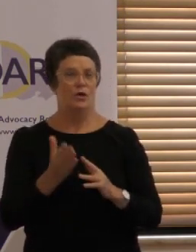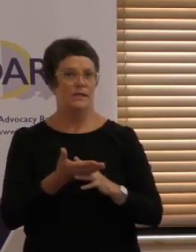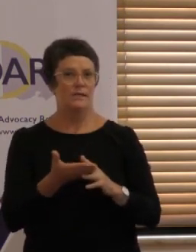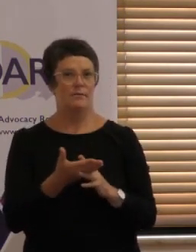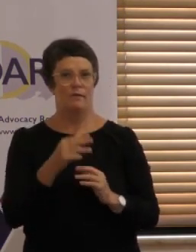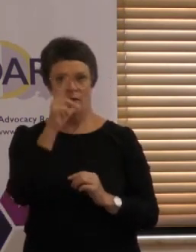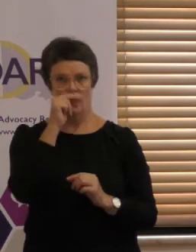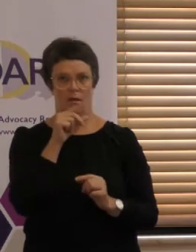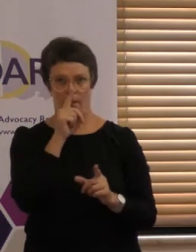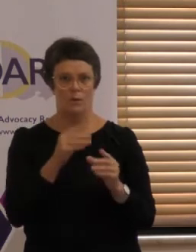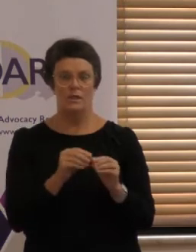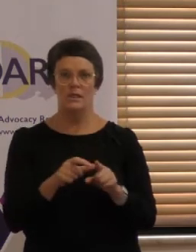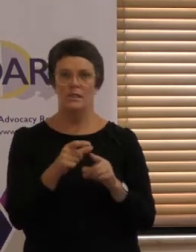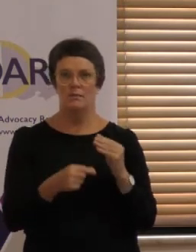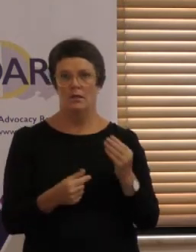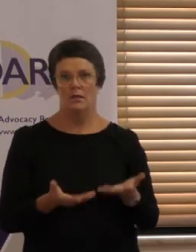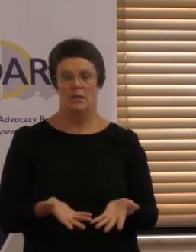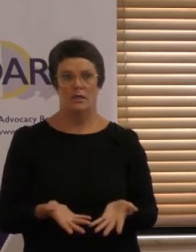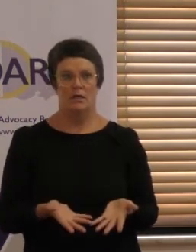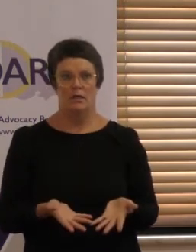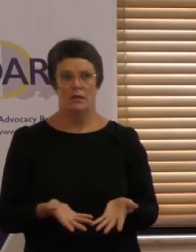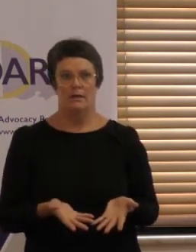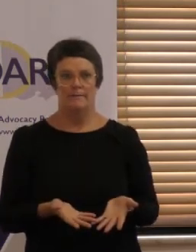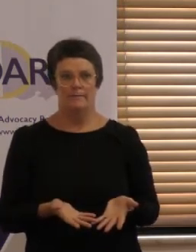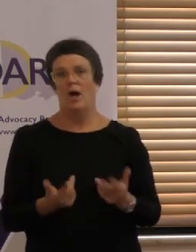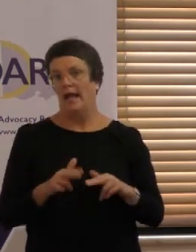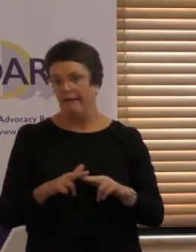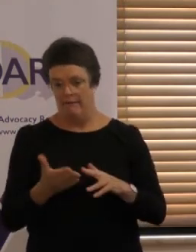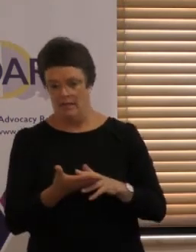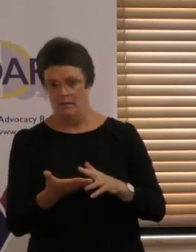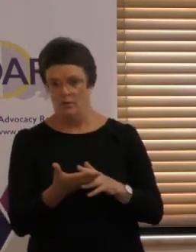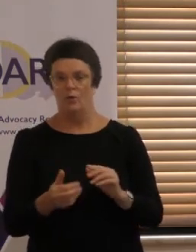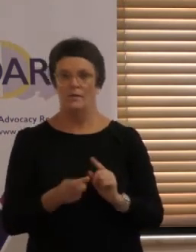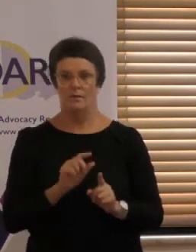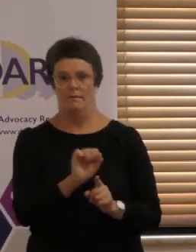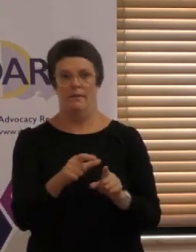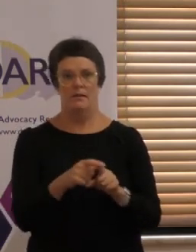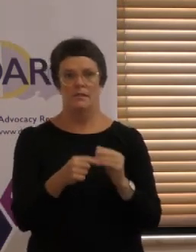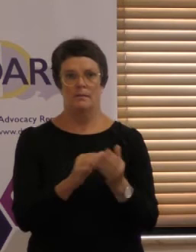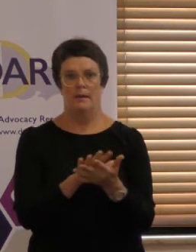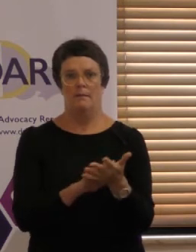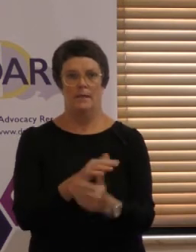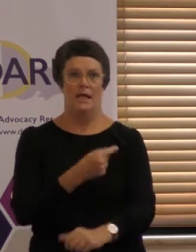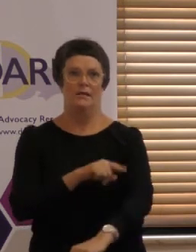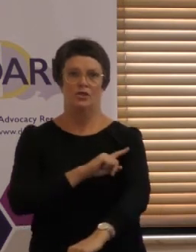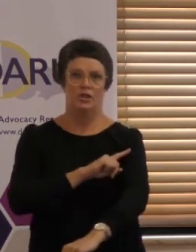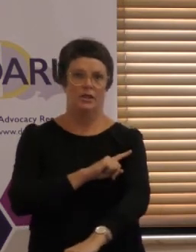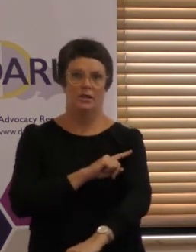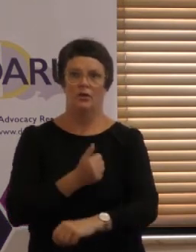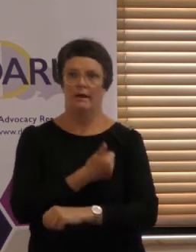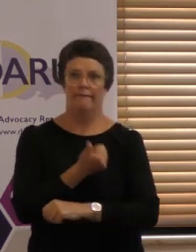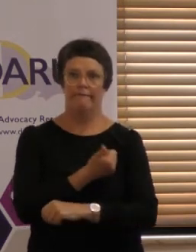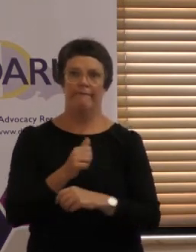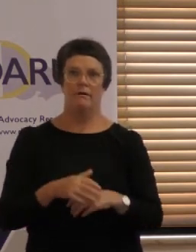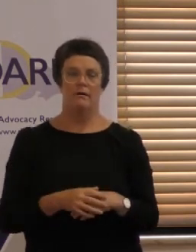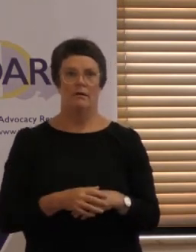young people, and even when they are, the energy issue kind of gets in the way. So again,